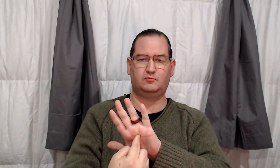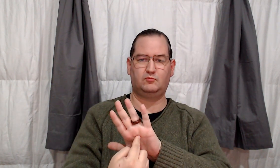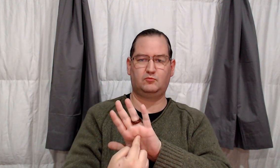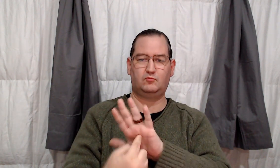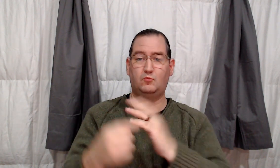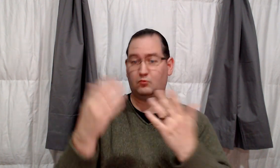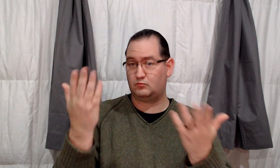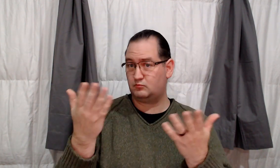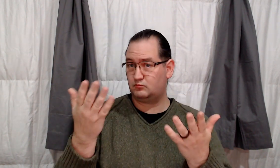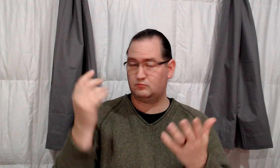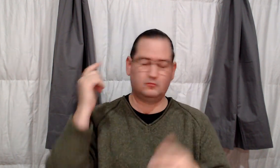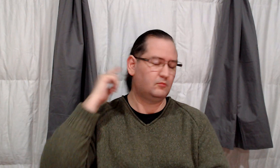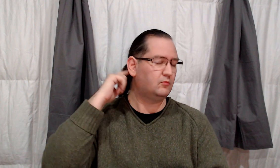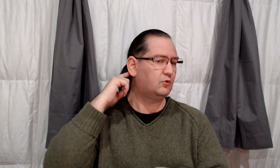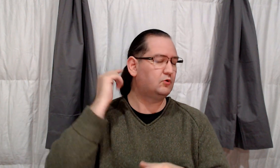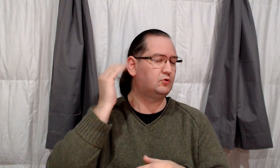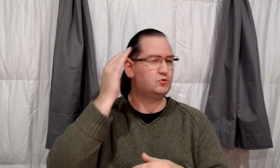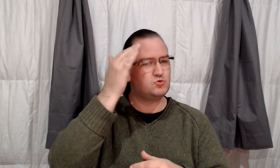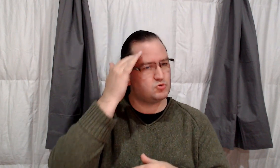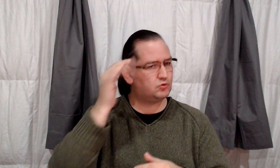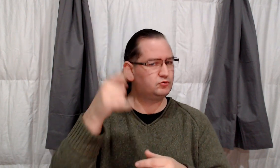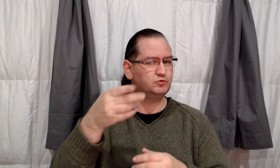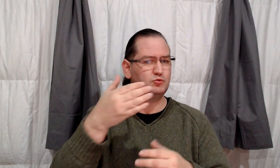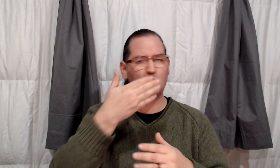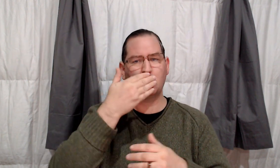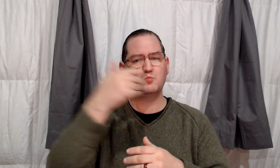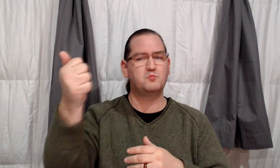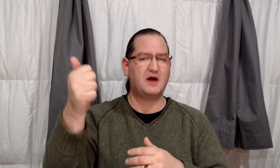And so as you drift deeply into that trance, even deeper than before,